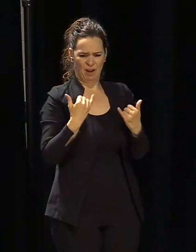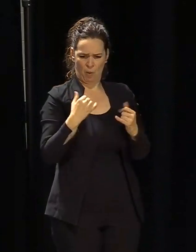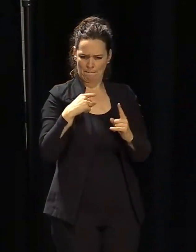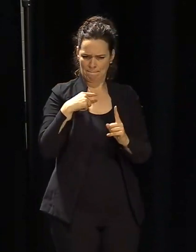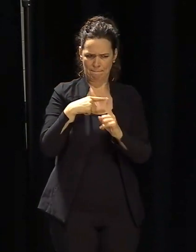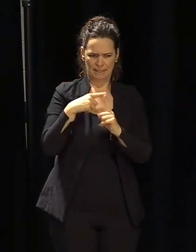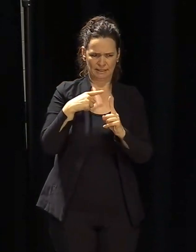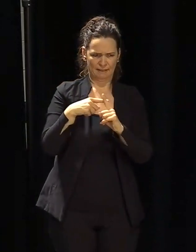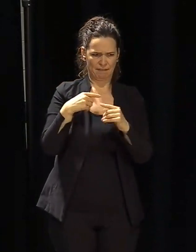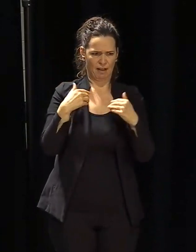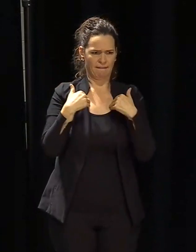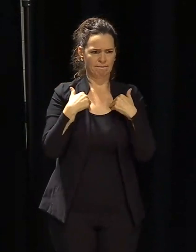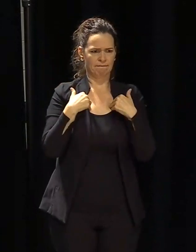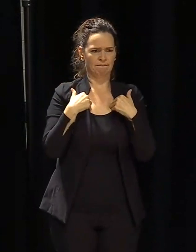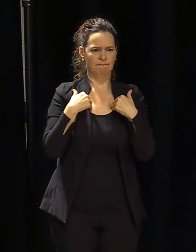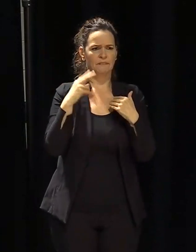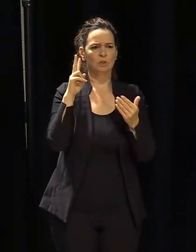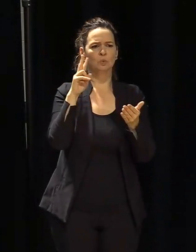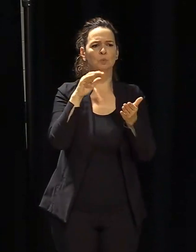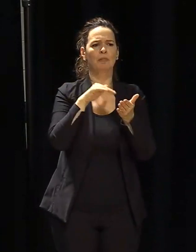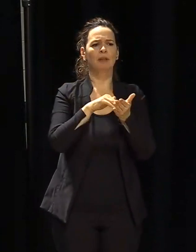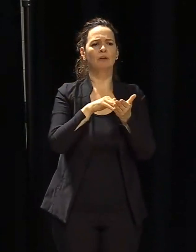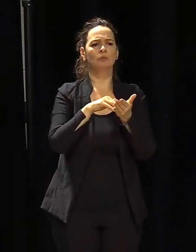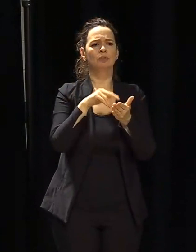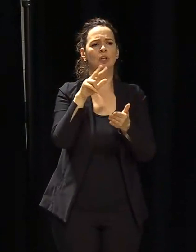We have 2,300 active cases.